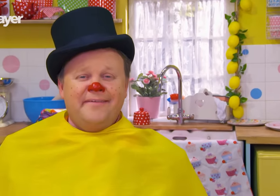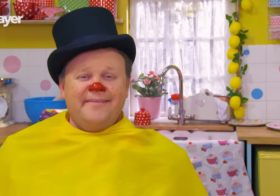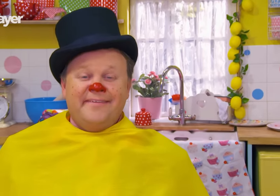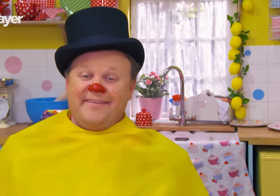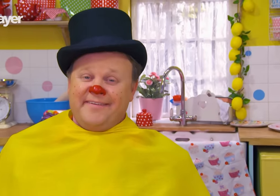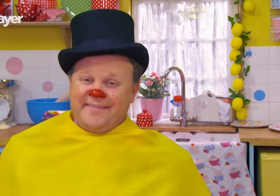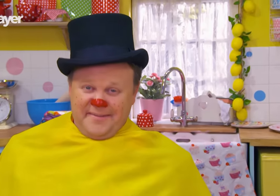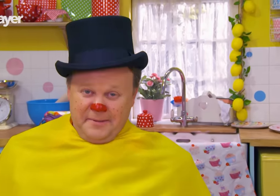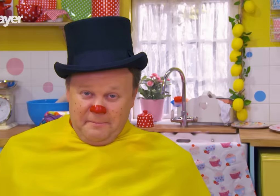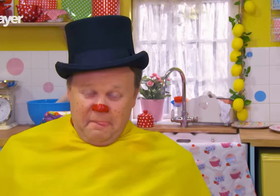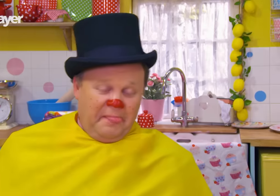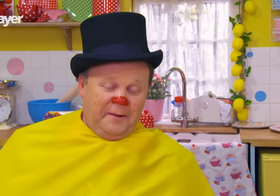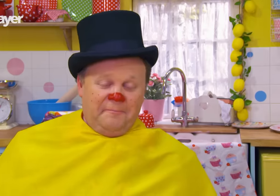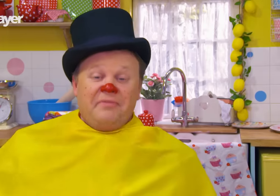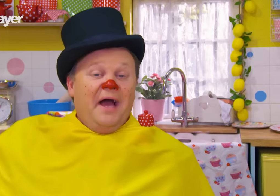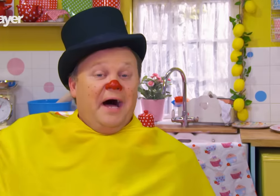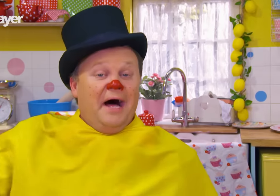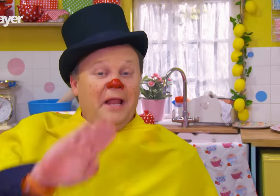Oh, hello, Lord Tumble. Hello.